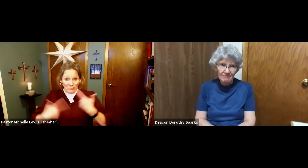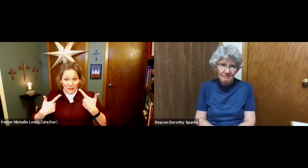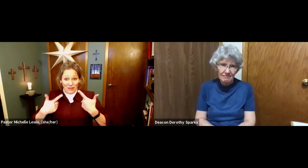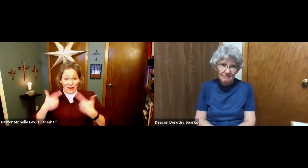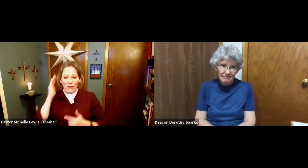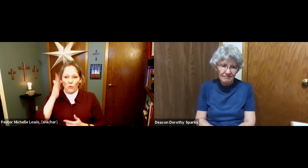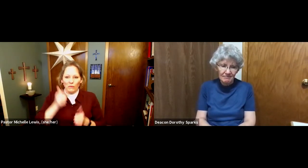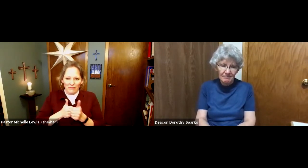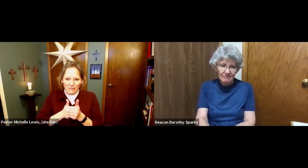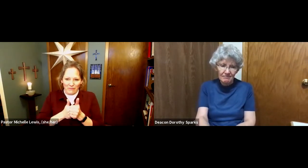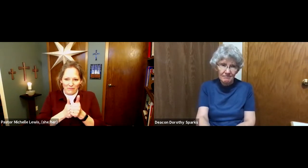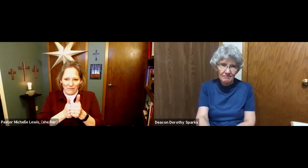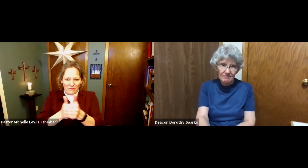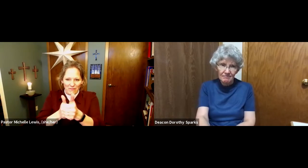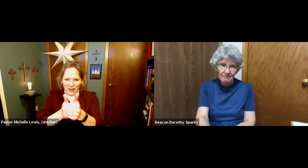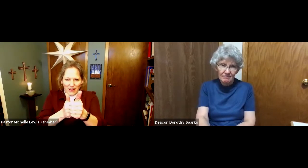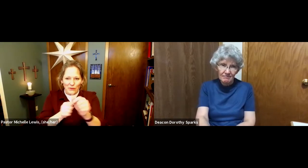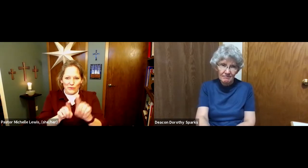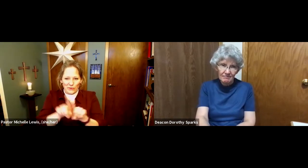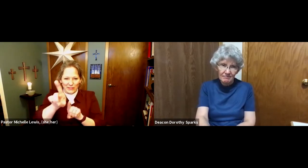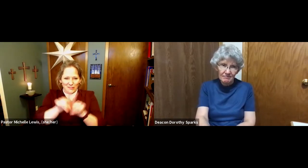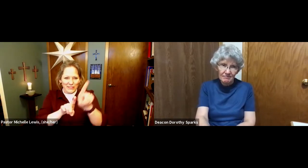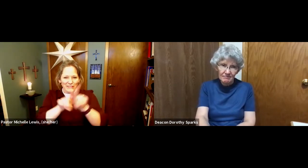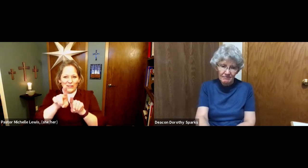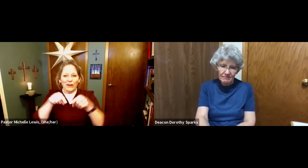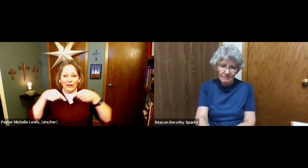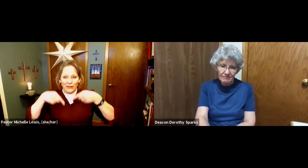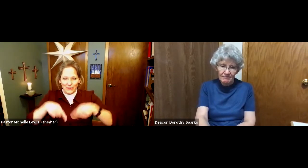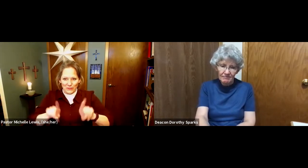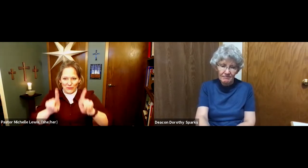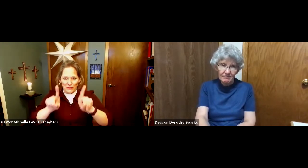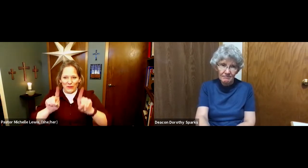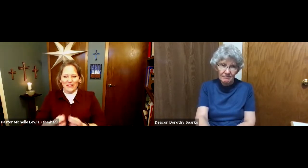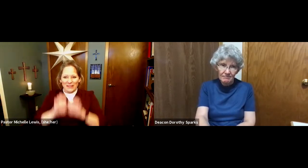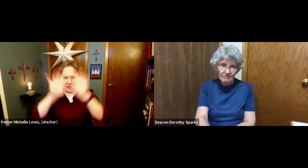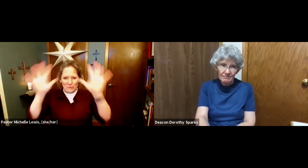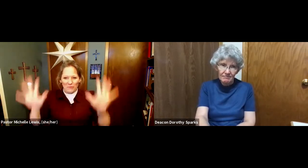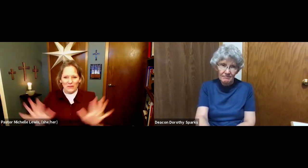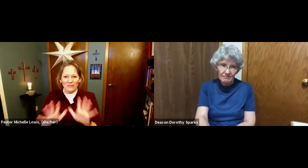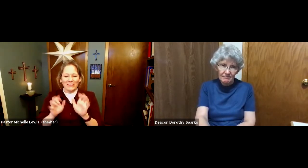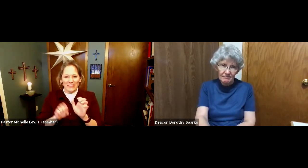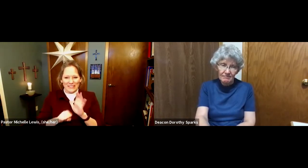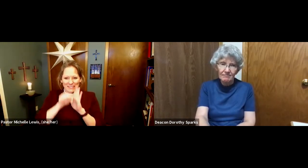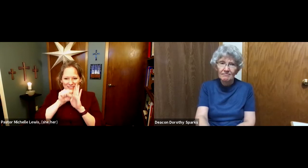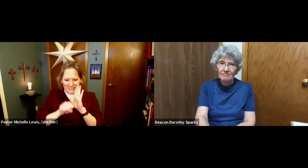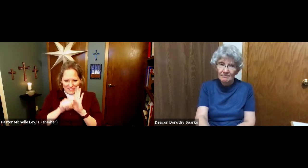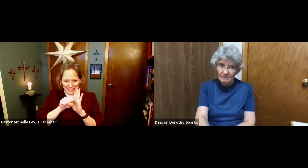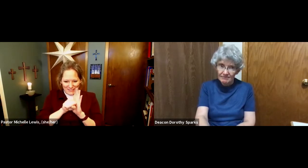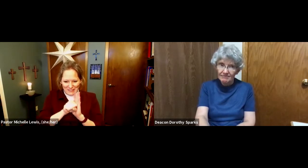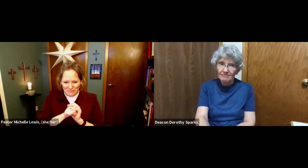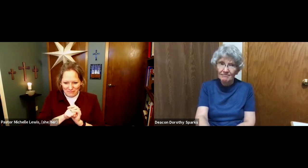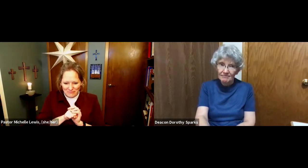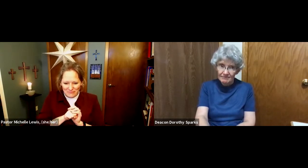Yeah. Here at Bread of Life, we will follow this big star through the Epiphany season.